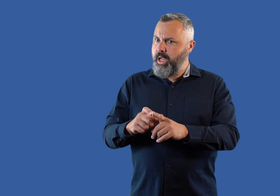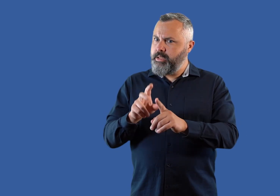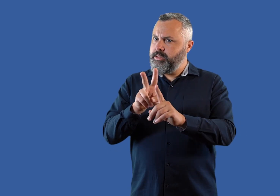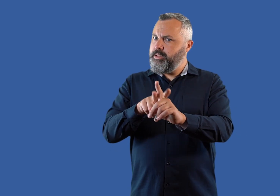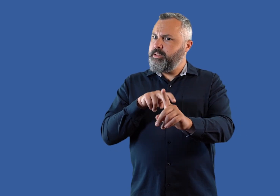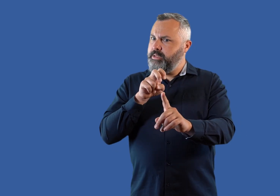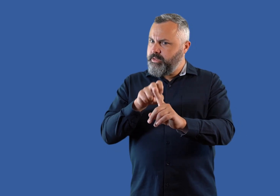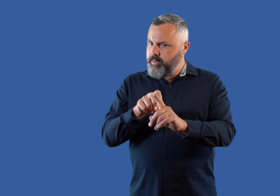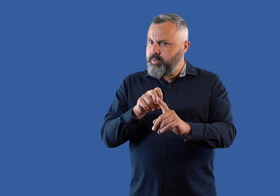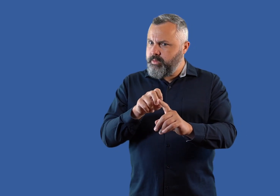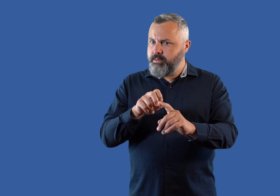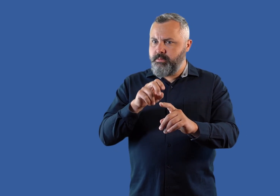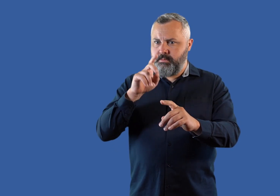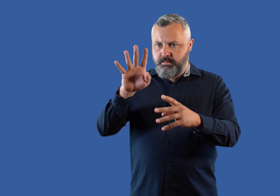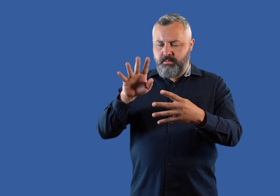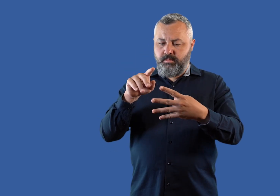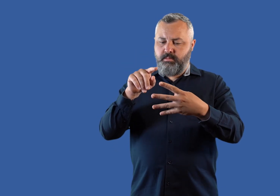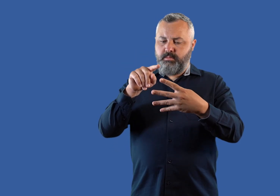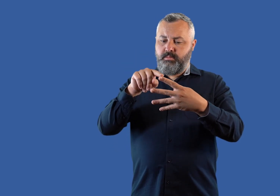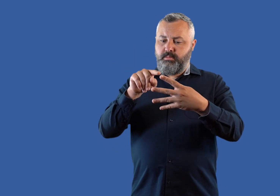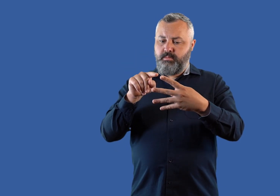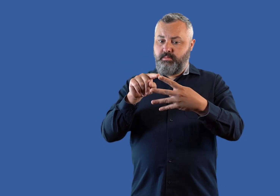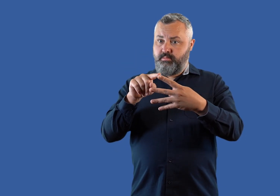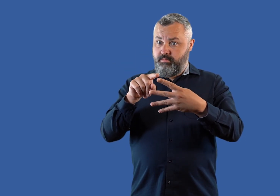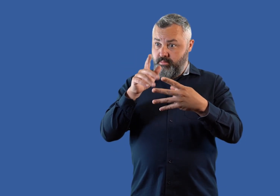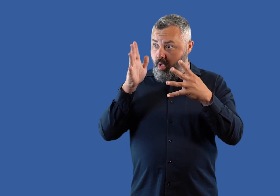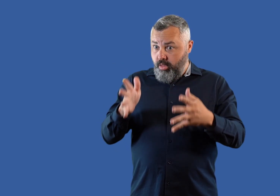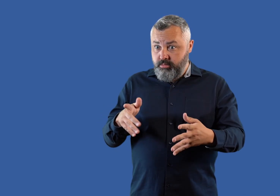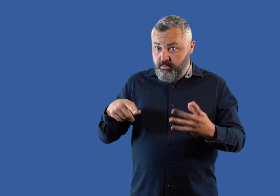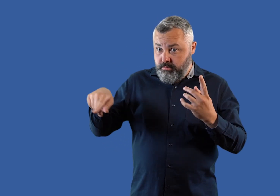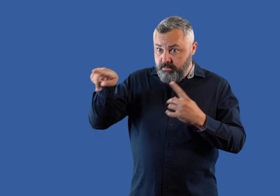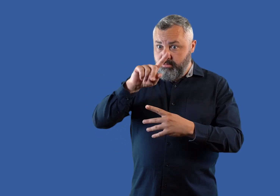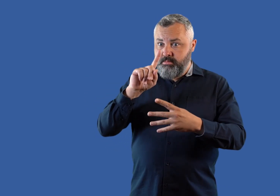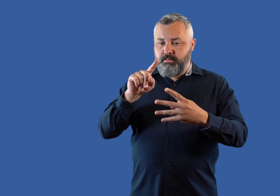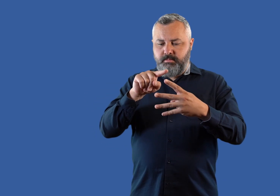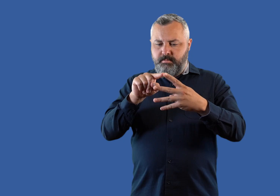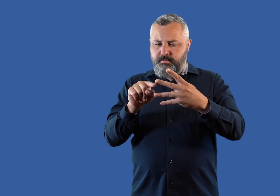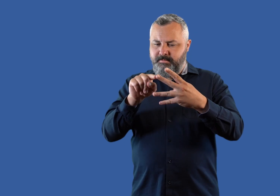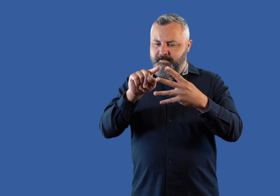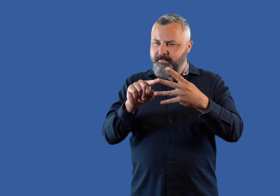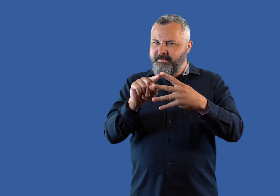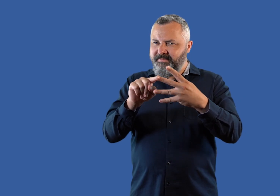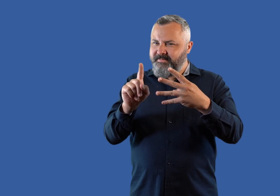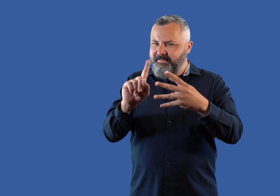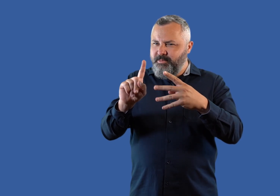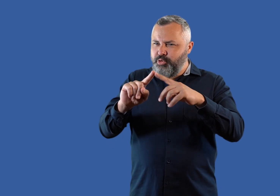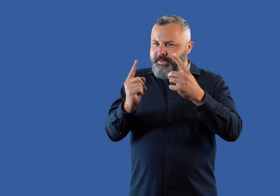Diagnosing sounds complicated. Is this very common, and how is this different from bipolar 2?